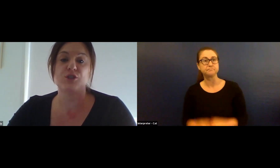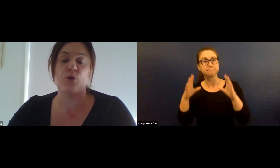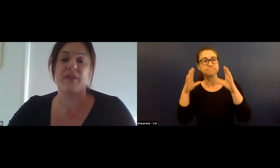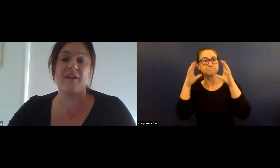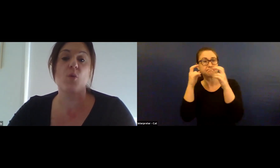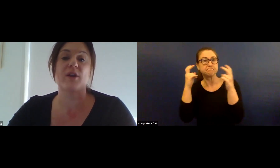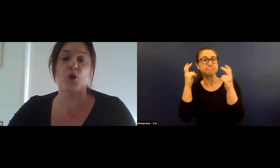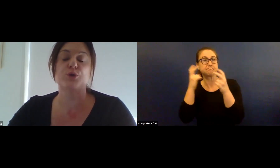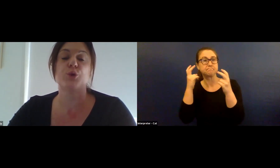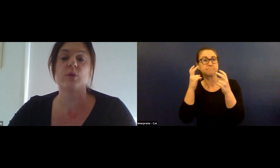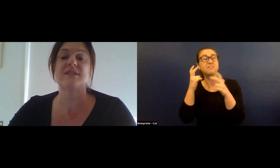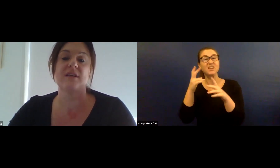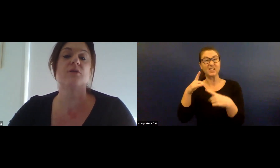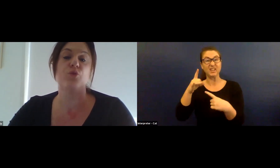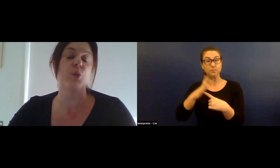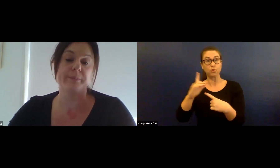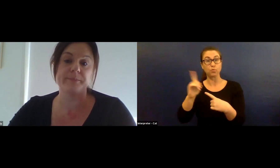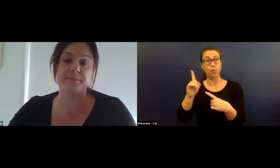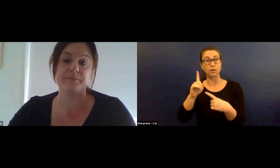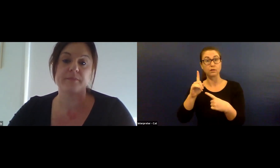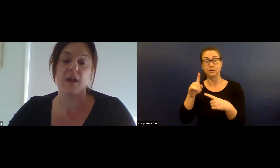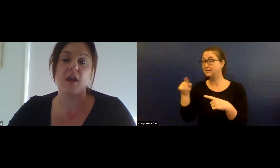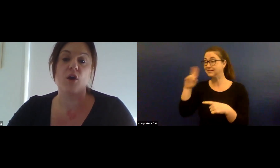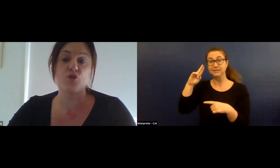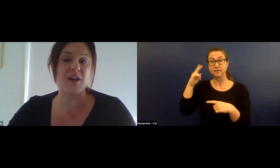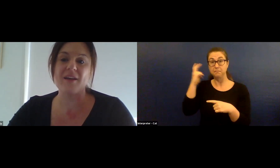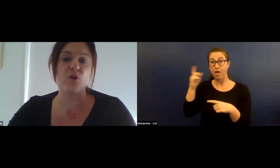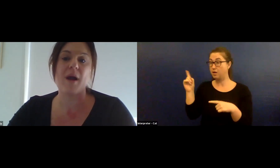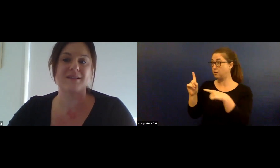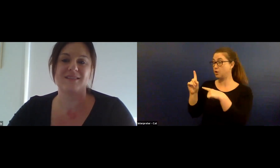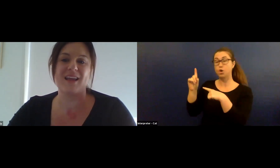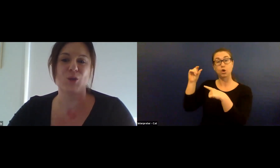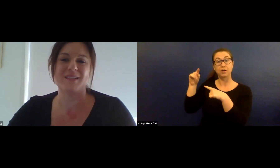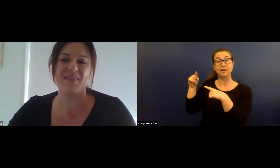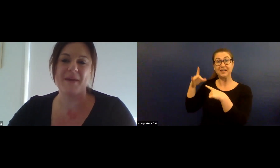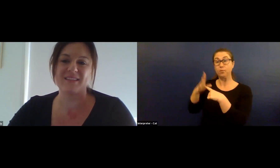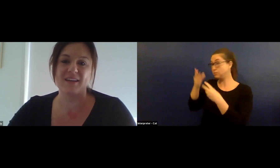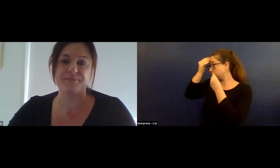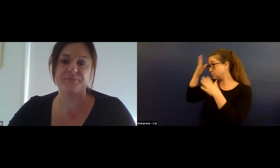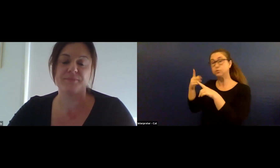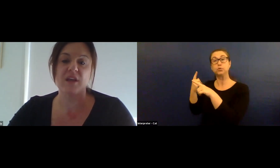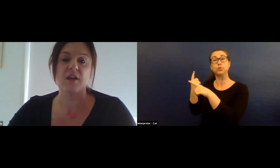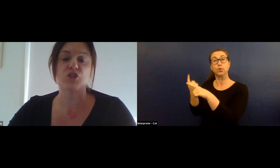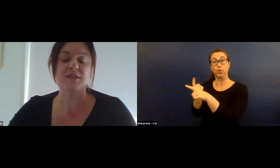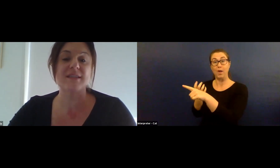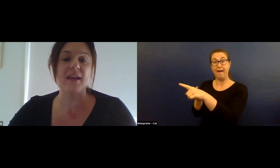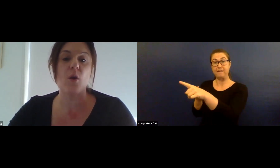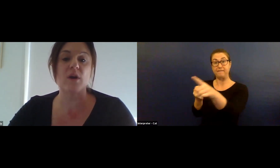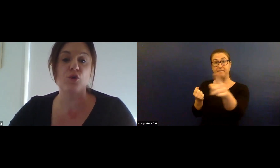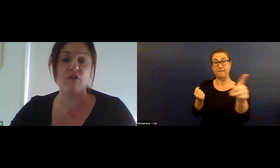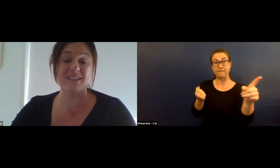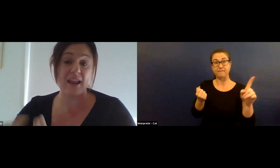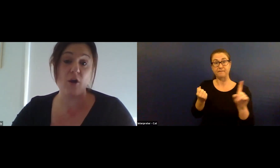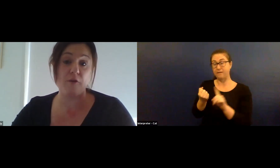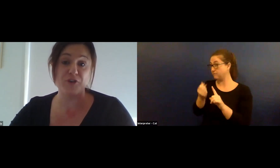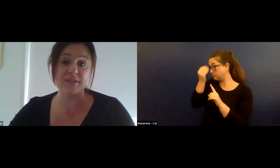do ensure that everyone knows who is in the room. Not everyone can see who is in the meeting. Just think, when